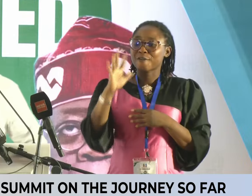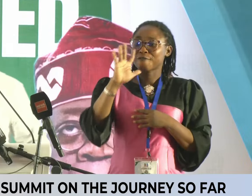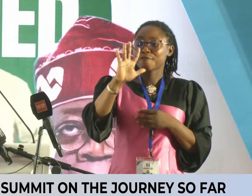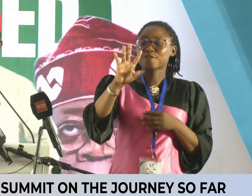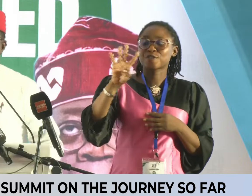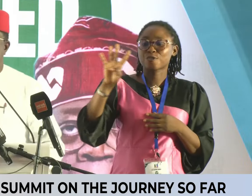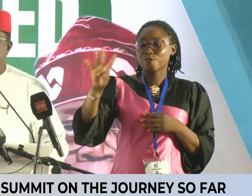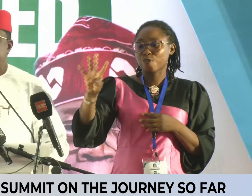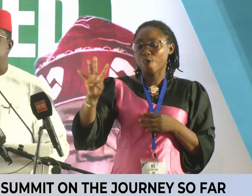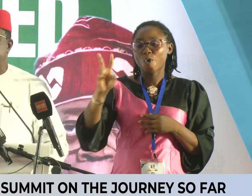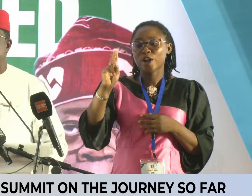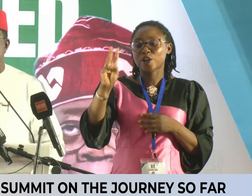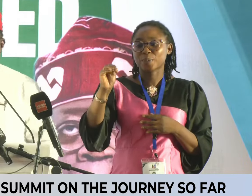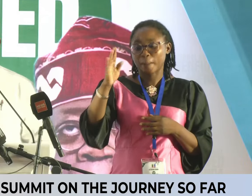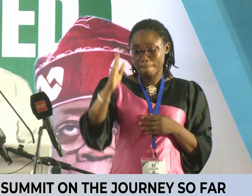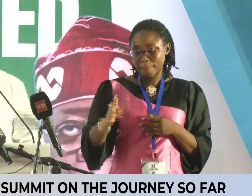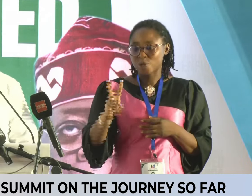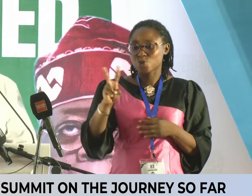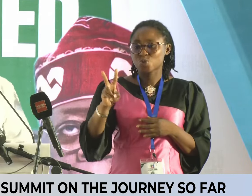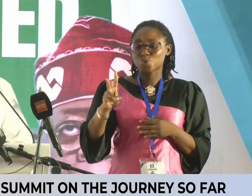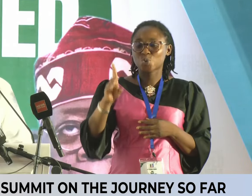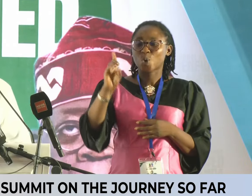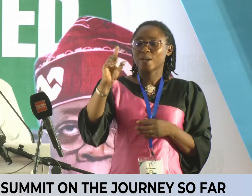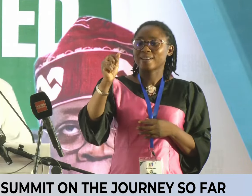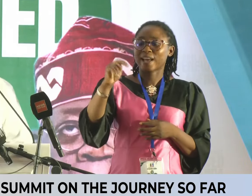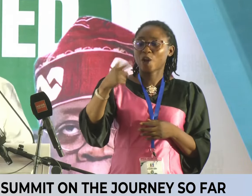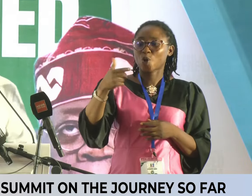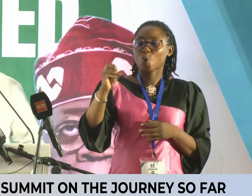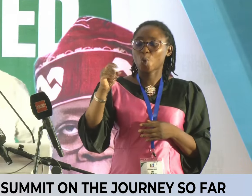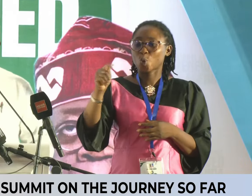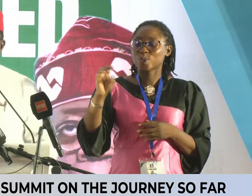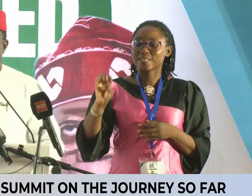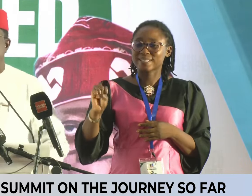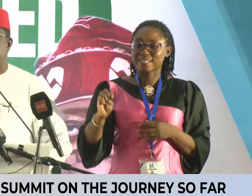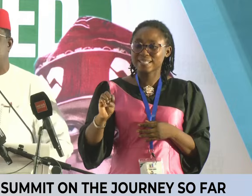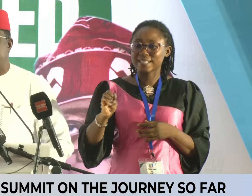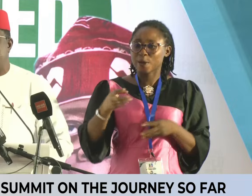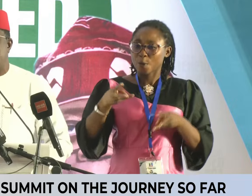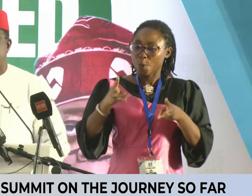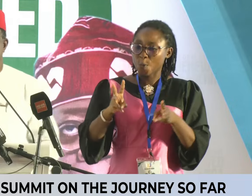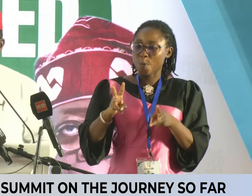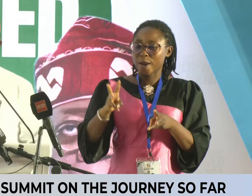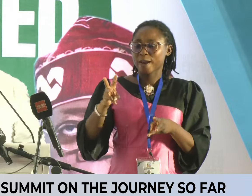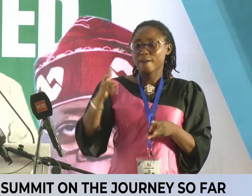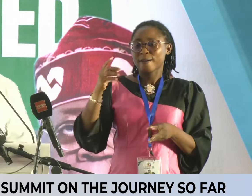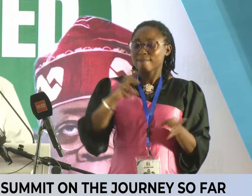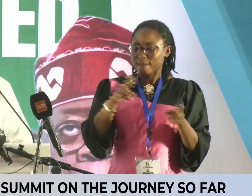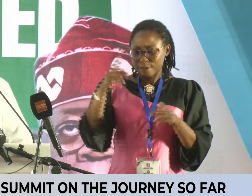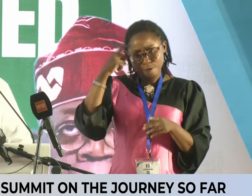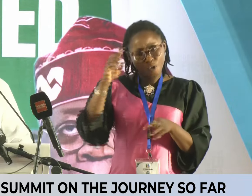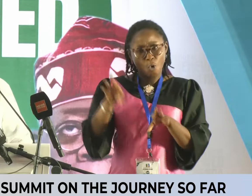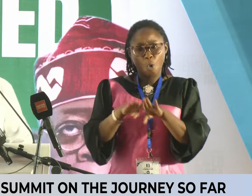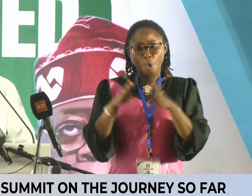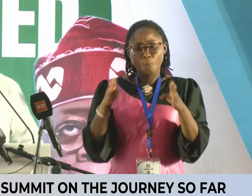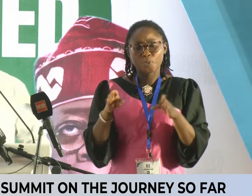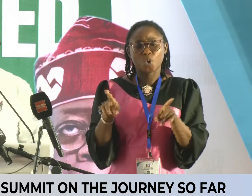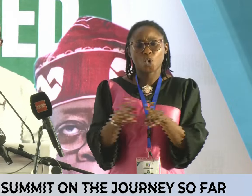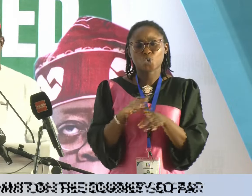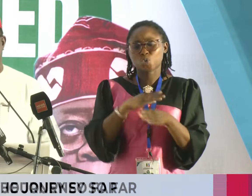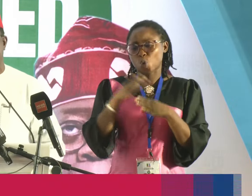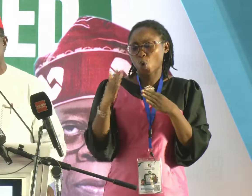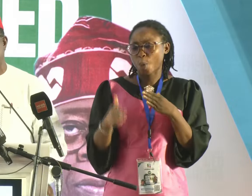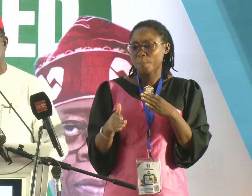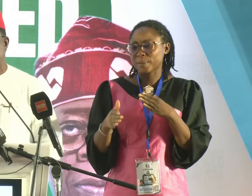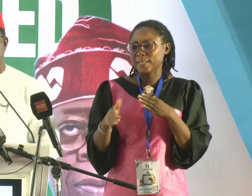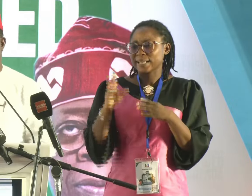54 kilometer by 2 Dangote tax credit of the deep sea port. That is ready for commissioning. We also have